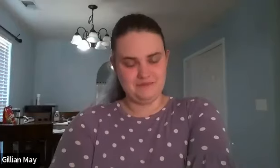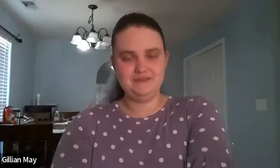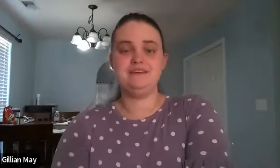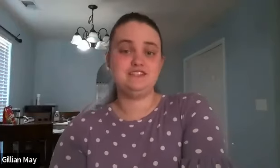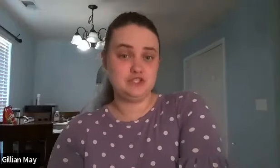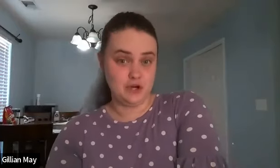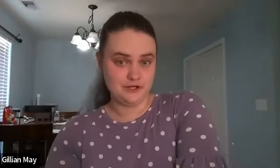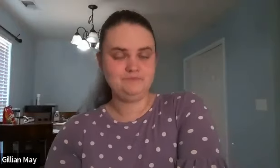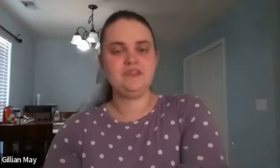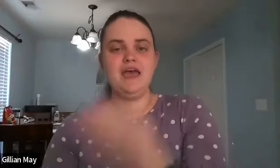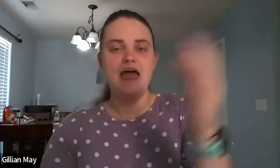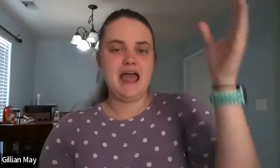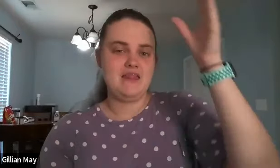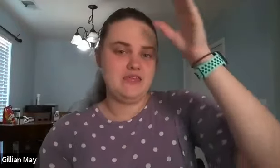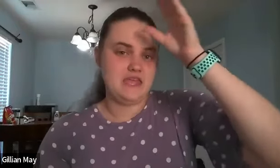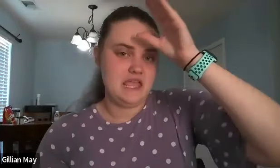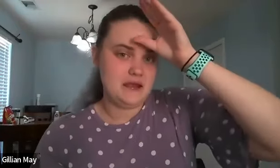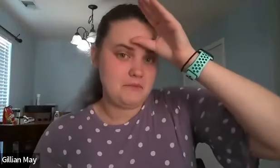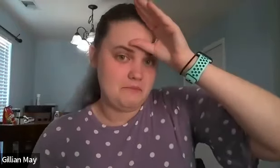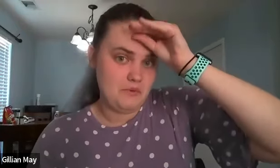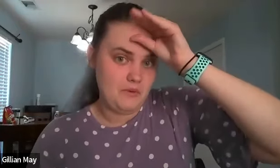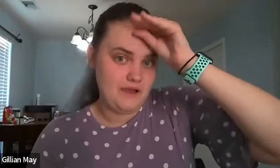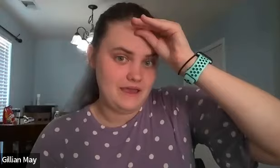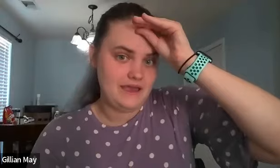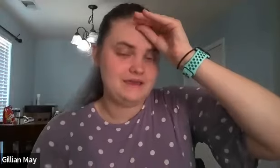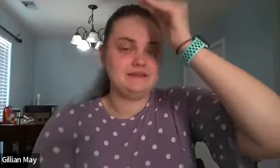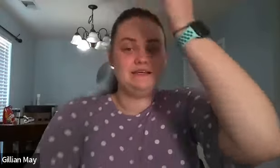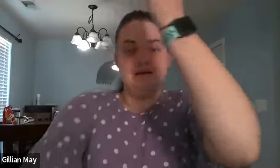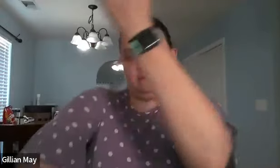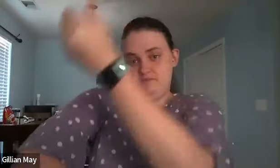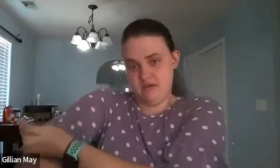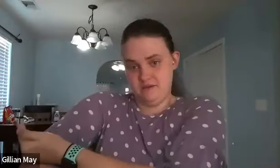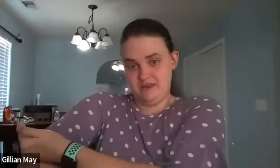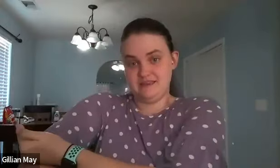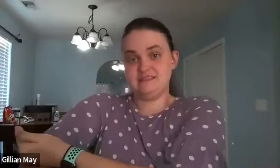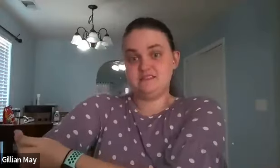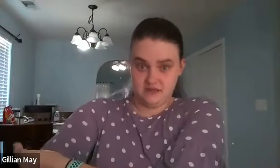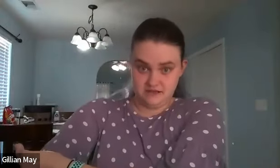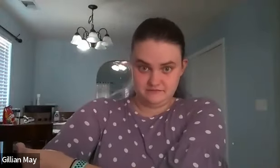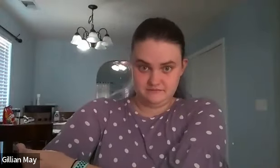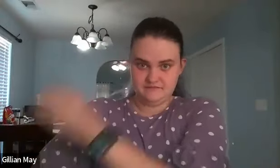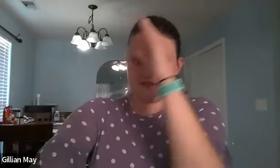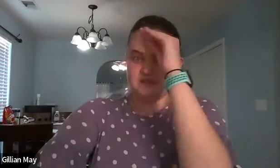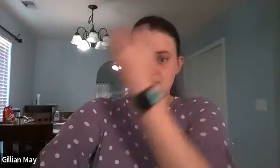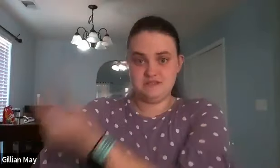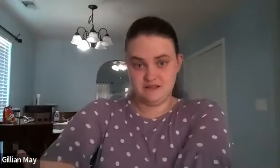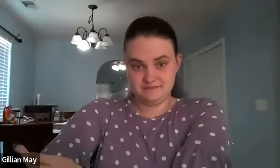baby is daughter. And then boy, baby is son. So son.